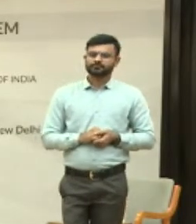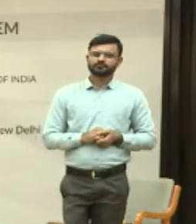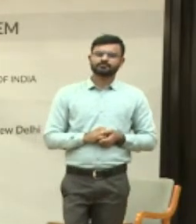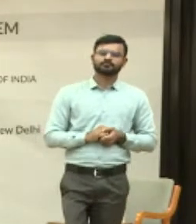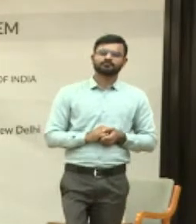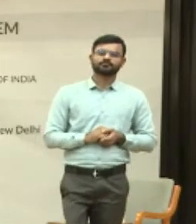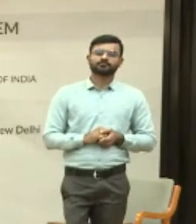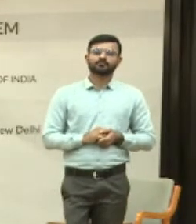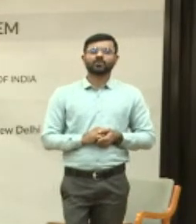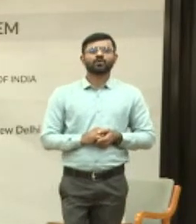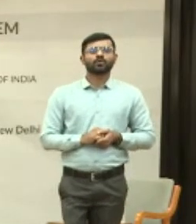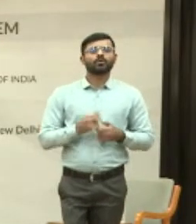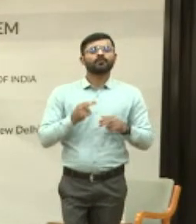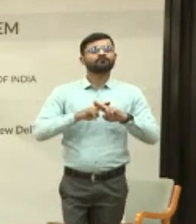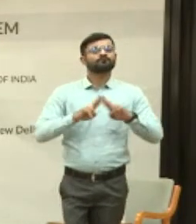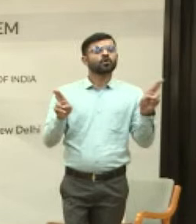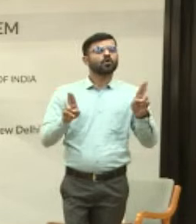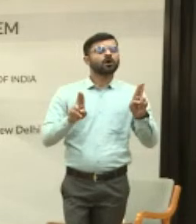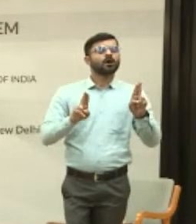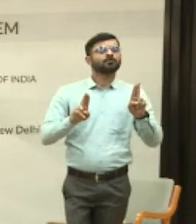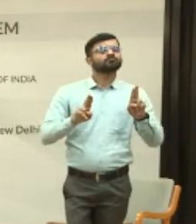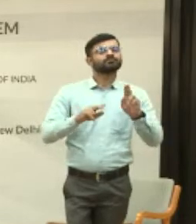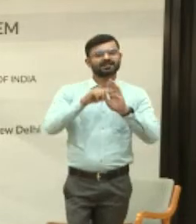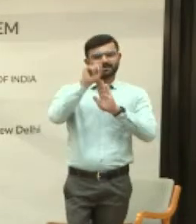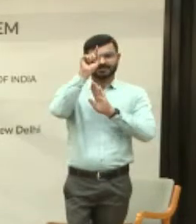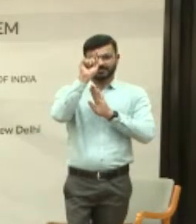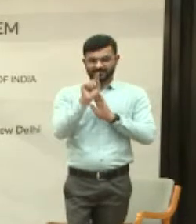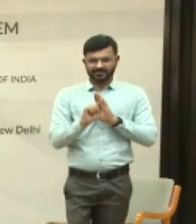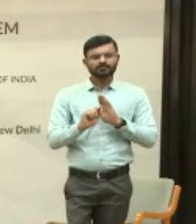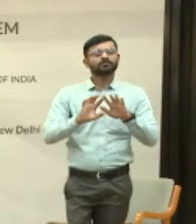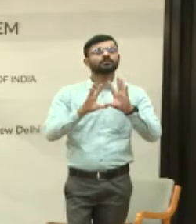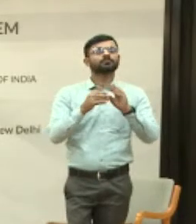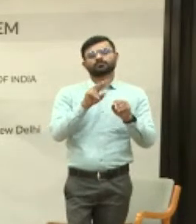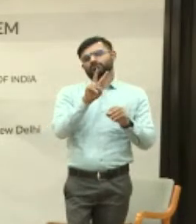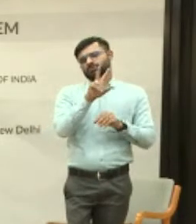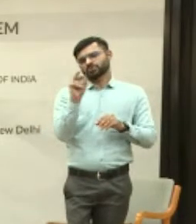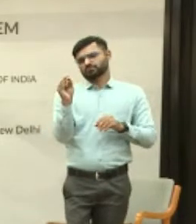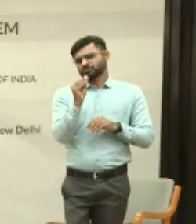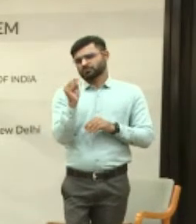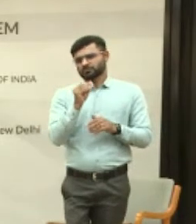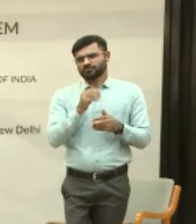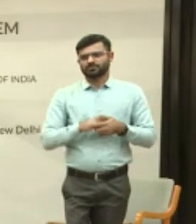A more complete list is something like 200.